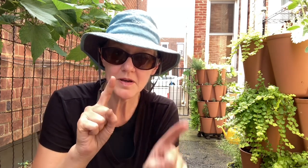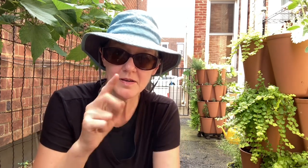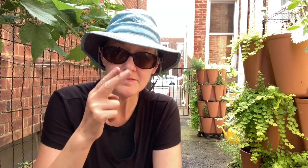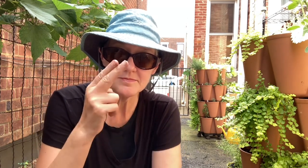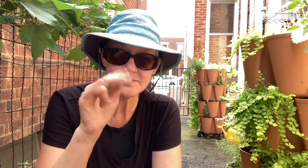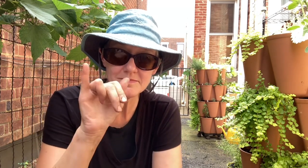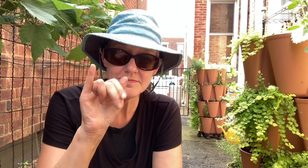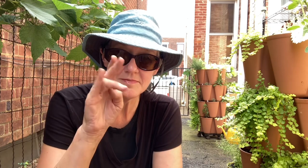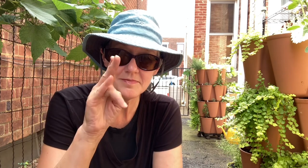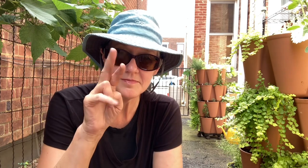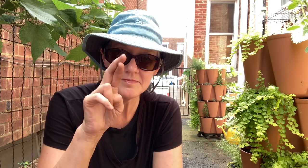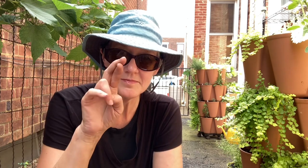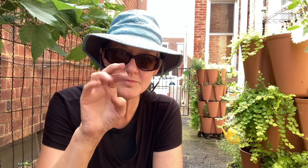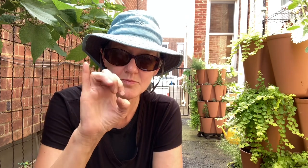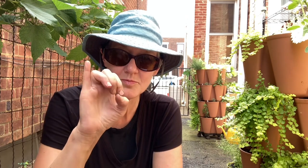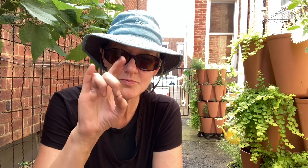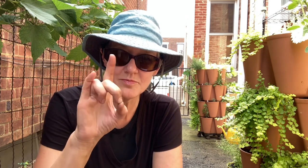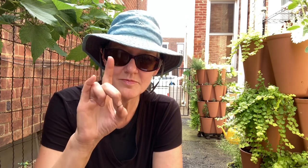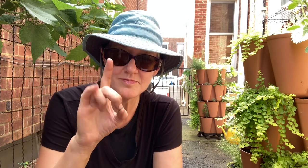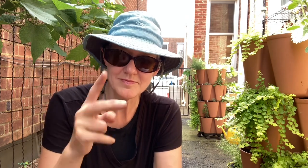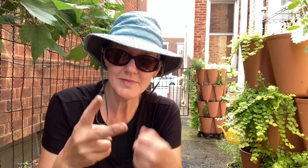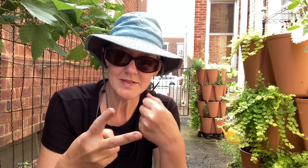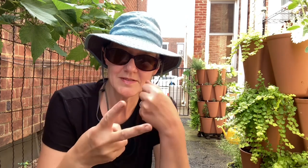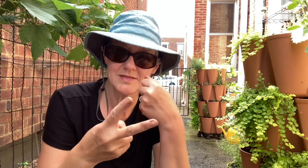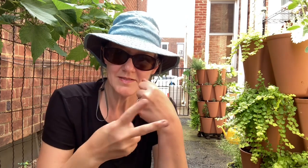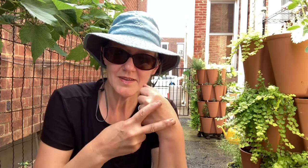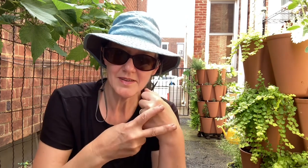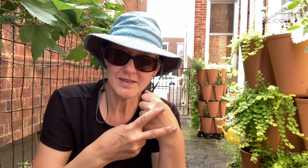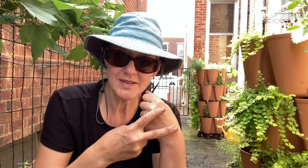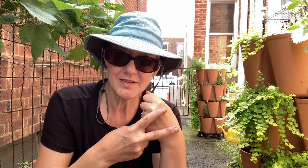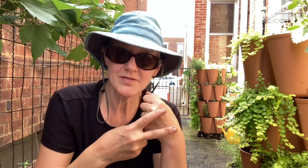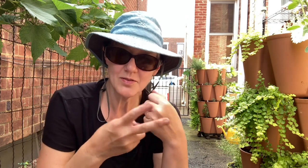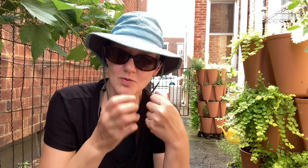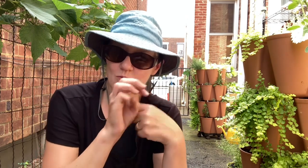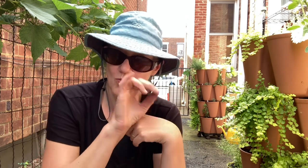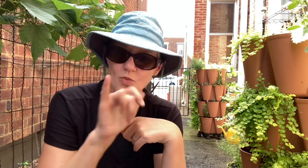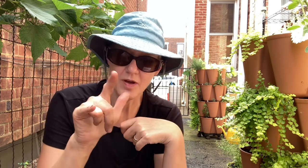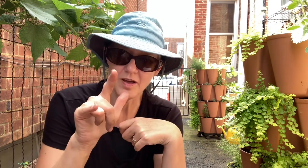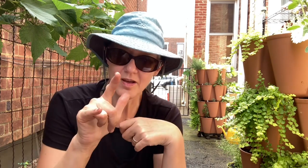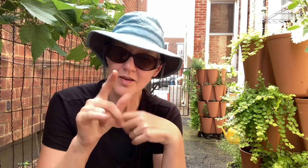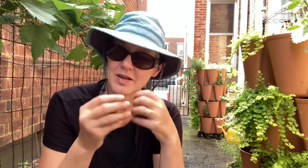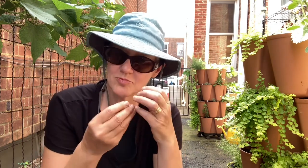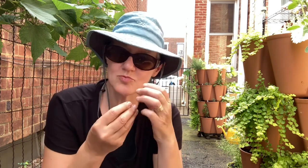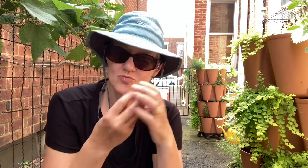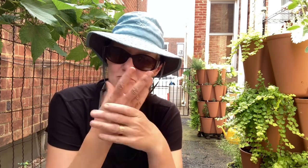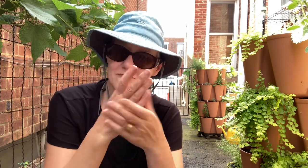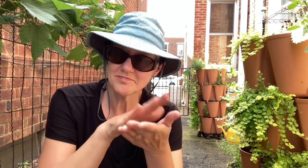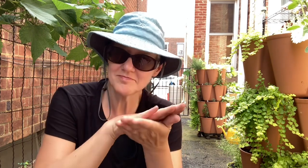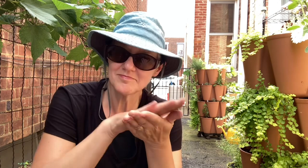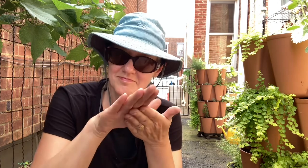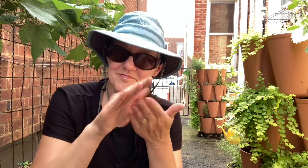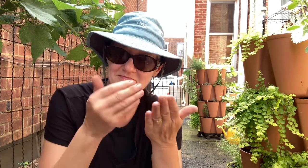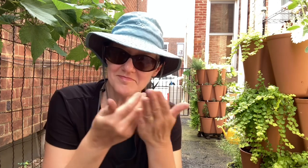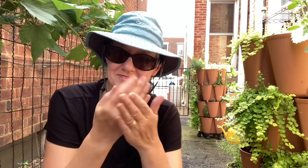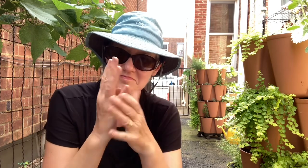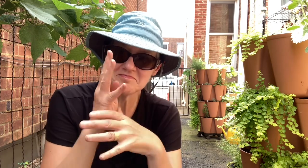Now, it's hard to find heirloom seeds for marigolds, but the hybrid seeds save well and grow nice, beautiful